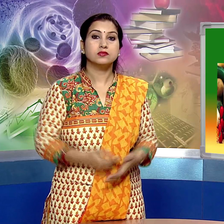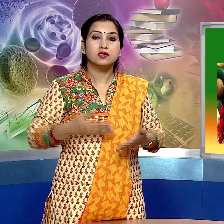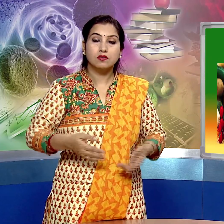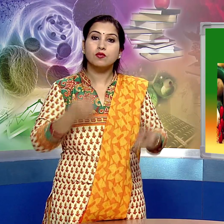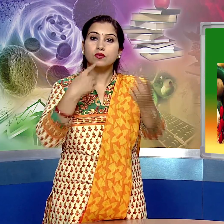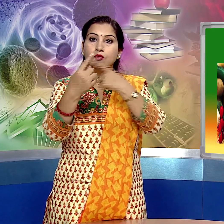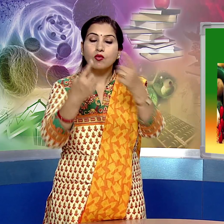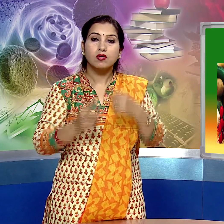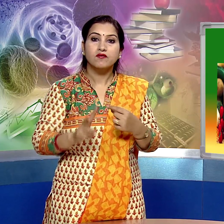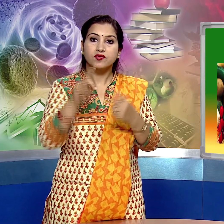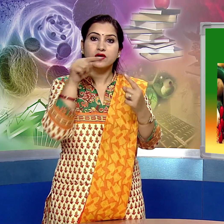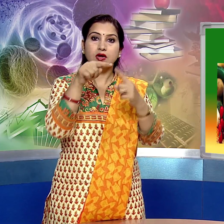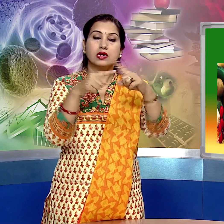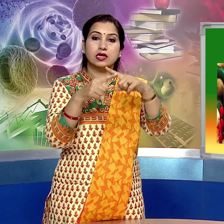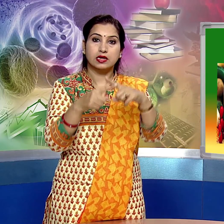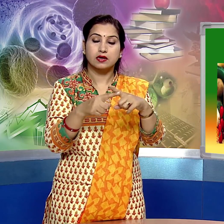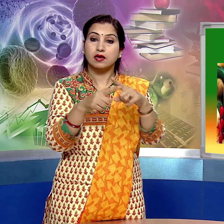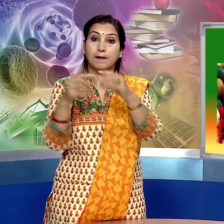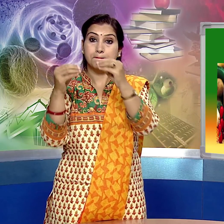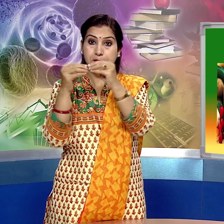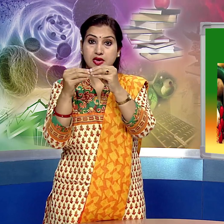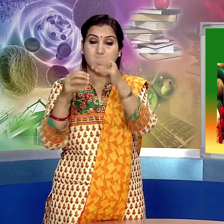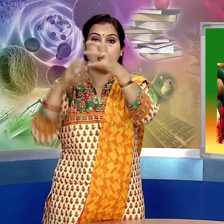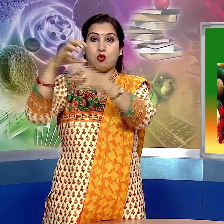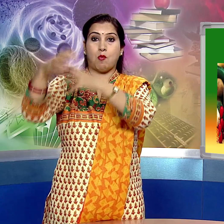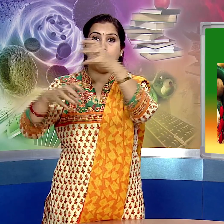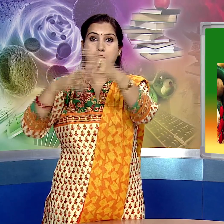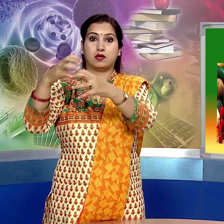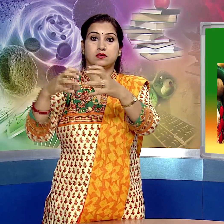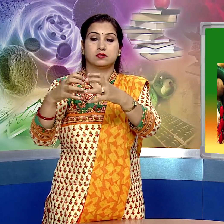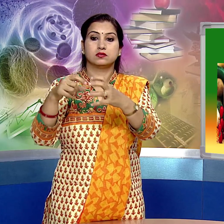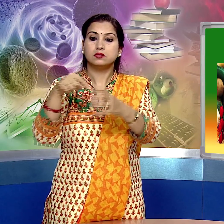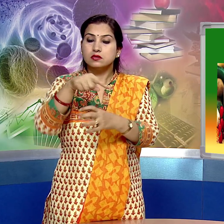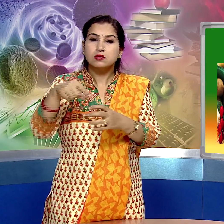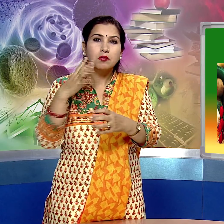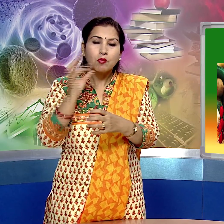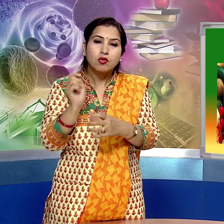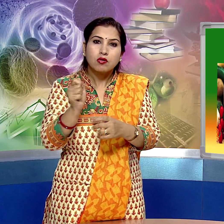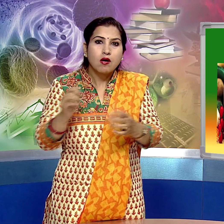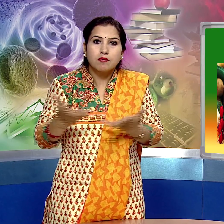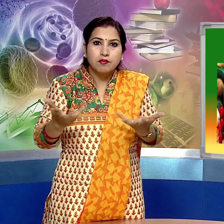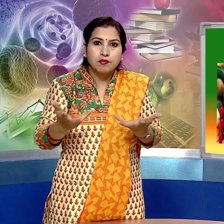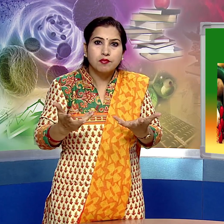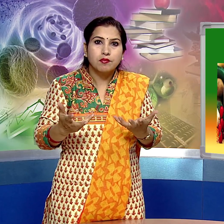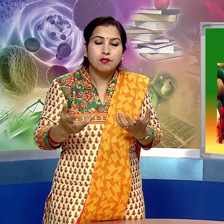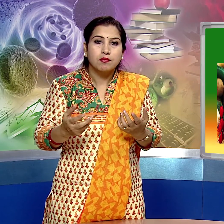Now we will talk about vitamin B complex. The main functions of vitamin B complex